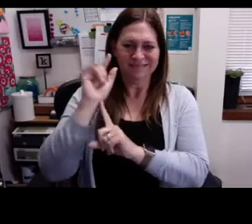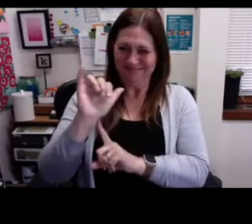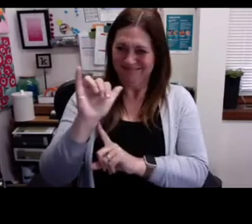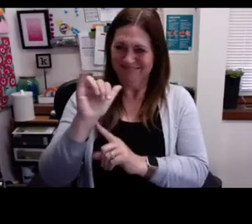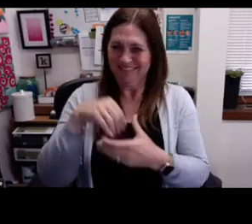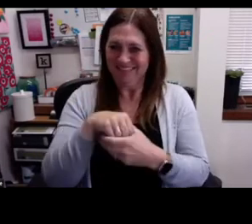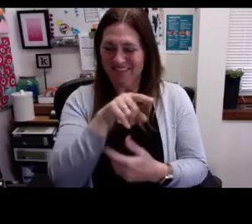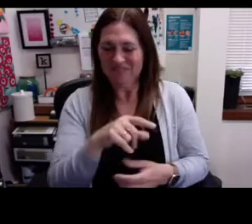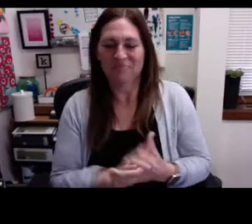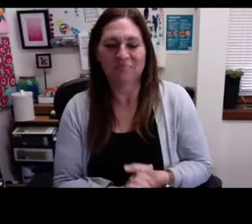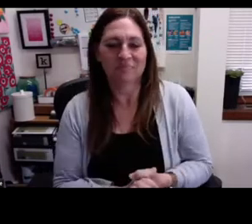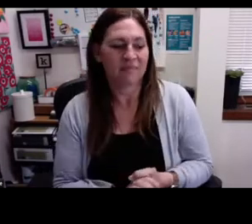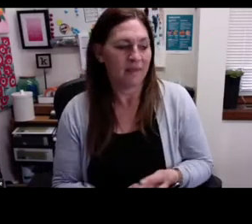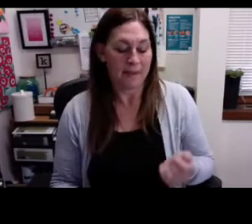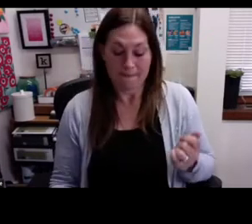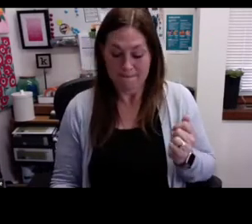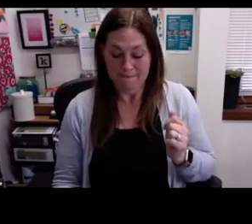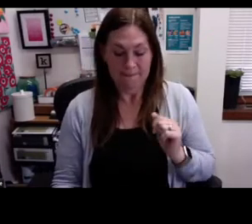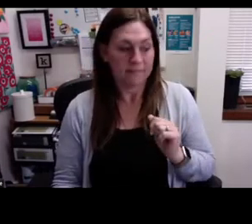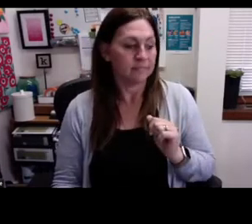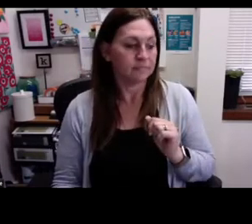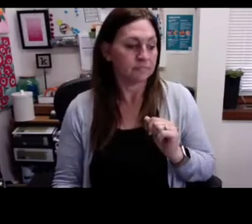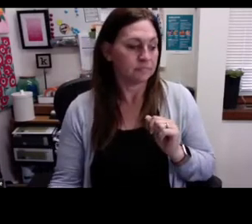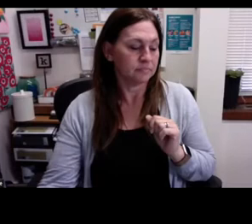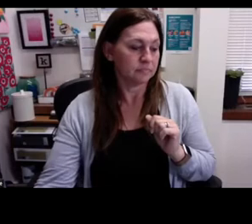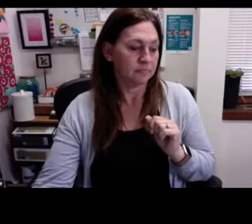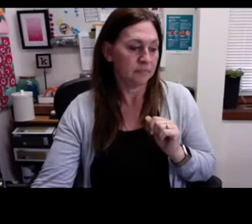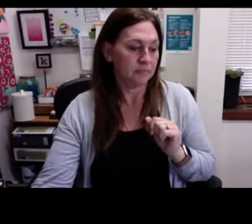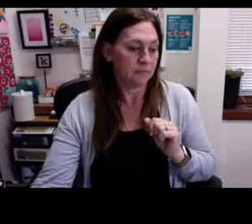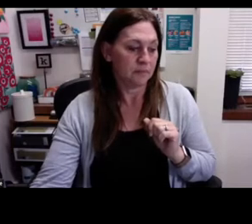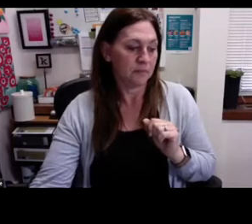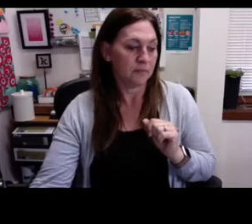sound, access through sound, and phonetics as well.